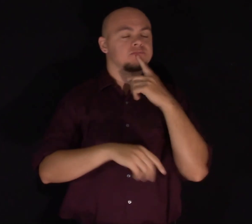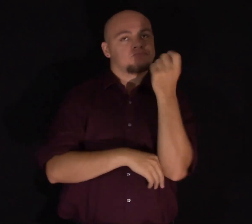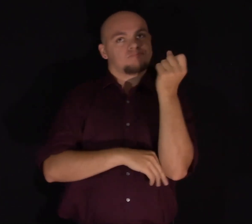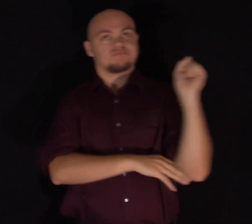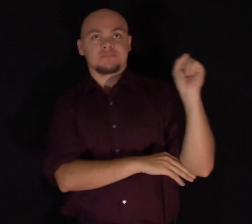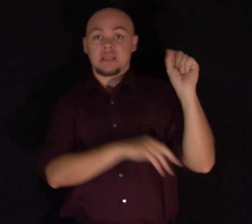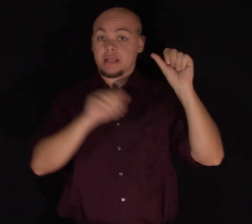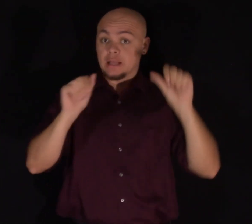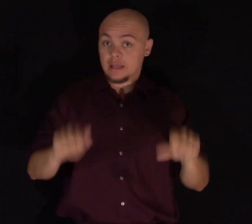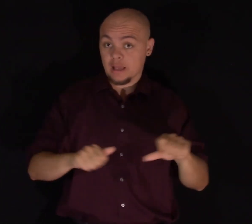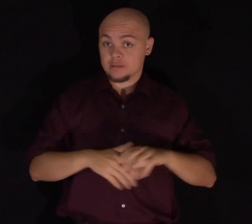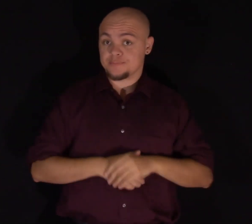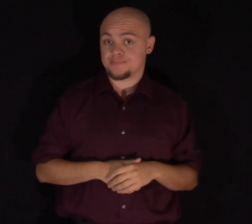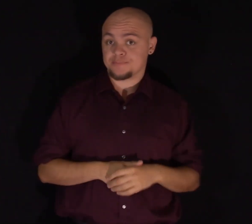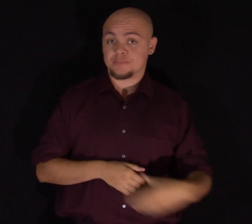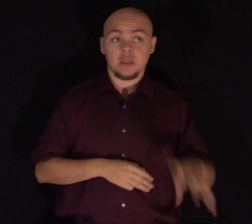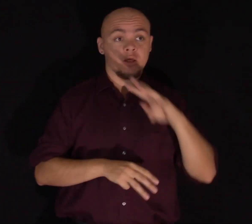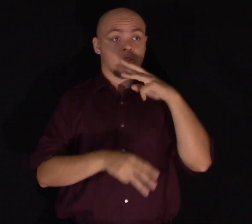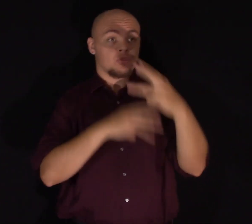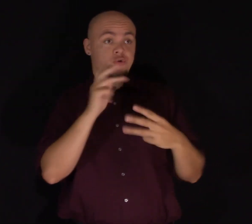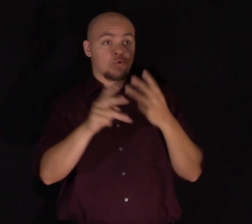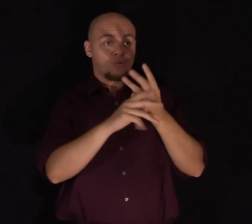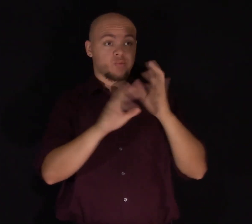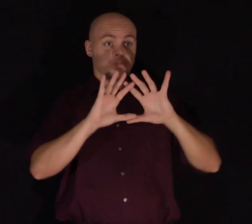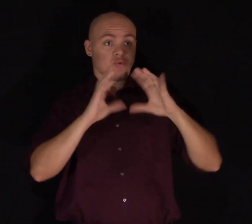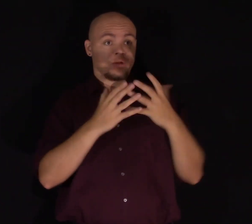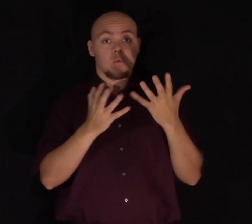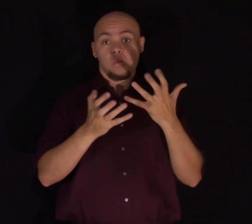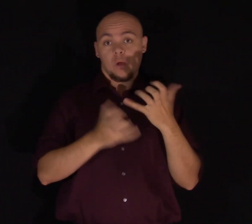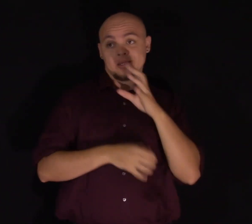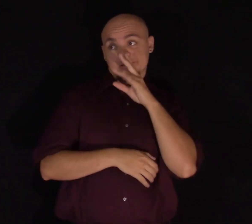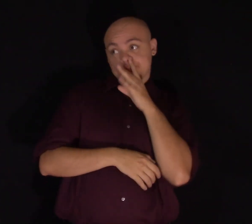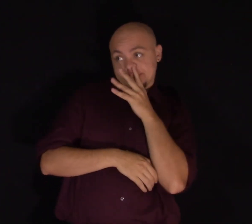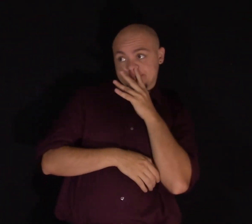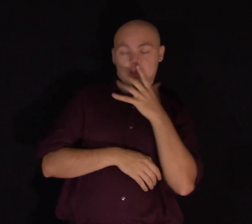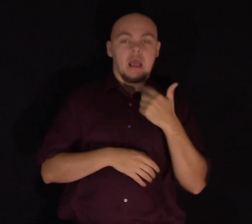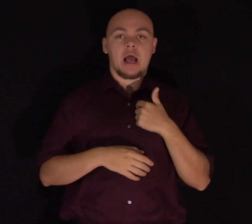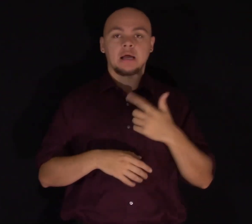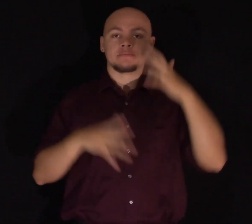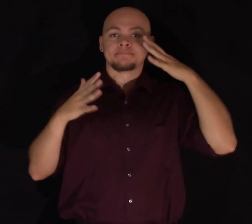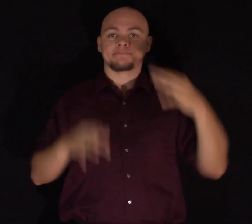act. And in a world that wants us to whisper, I choose to yell.